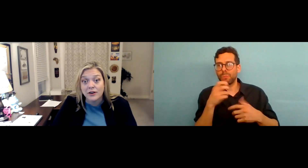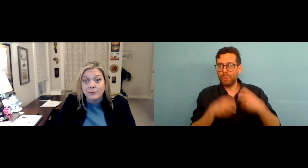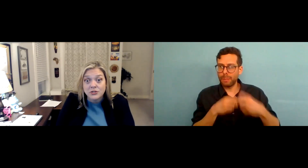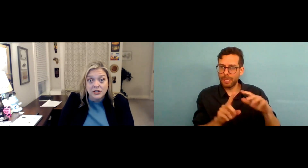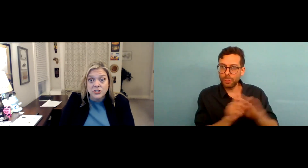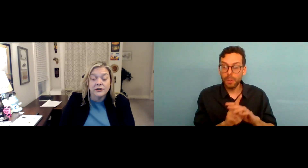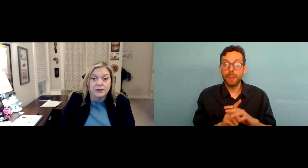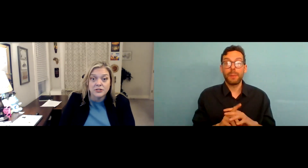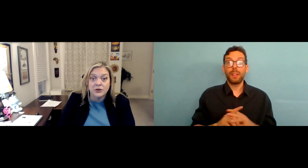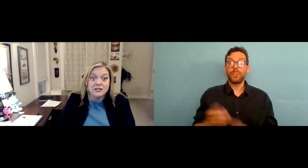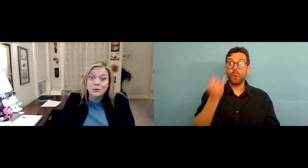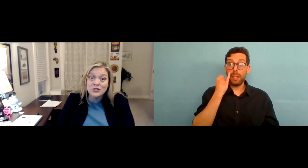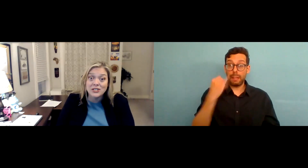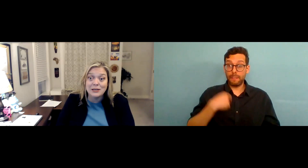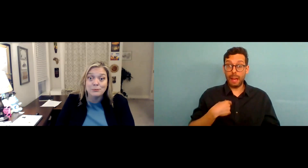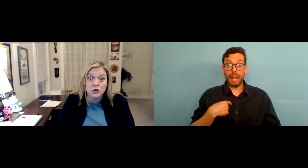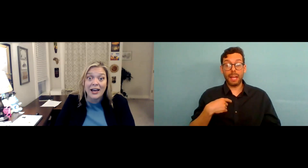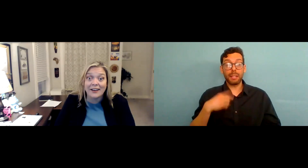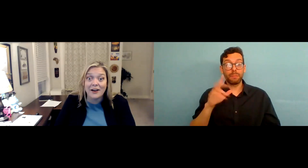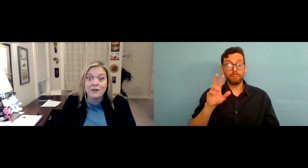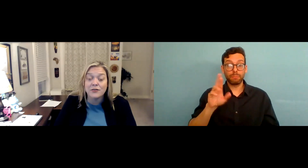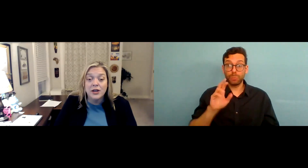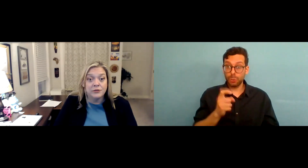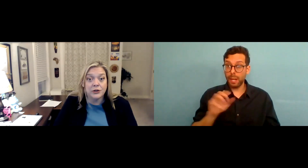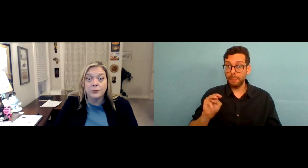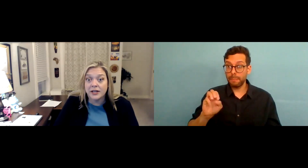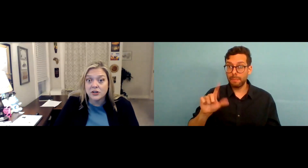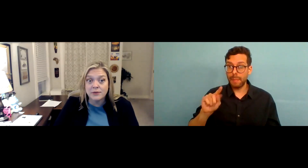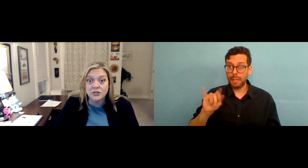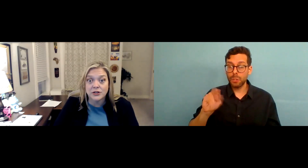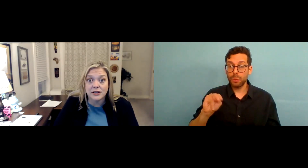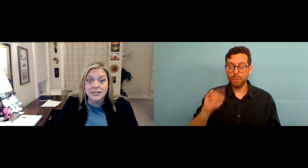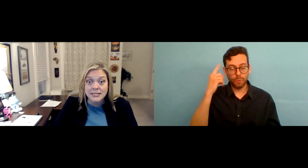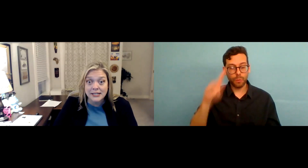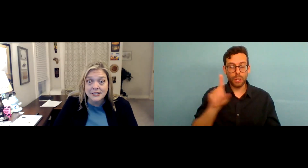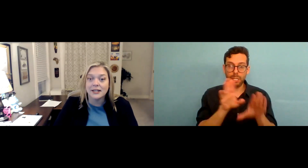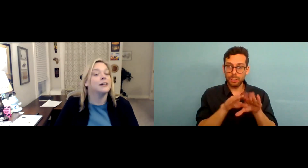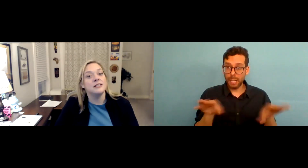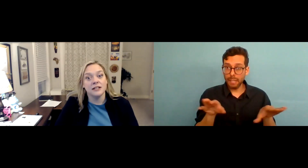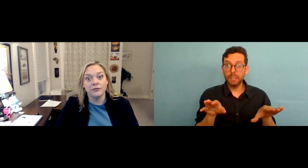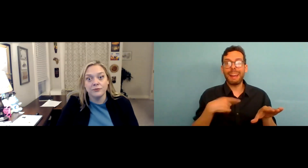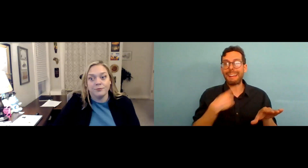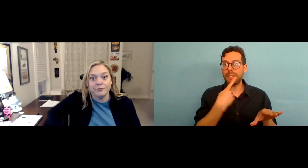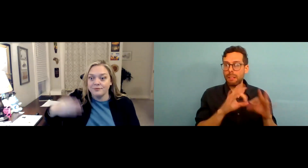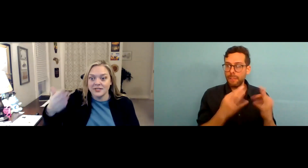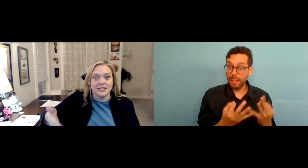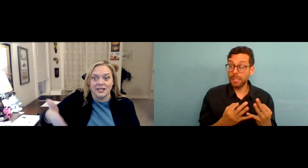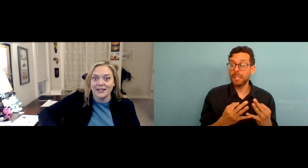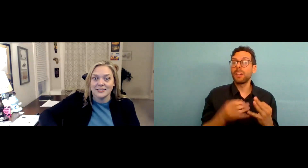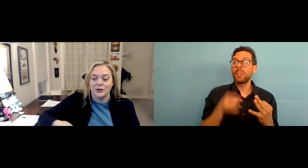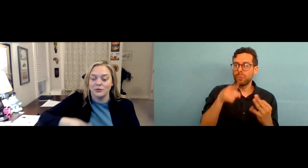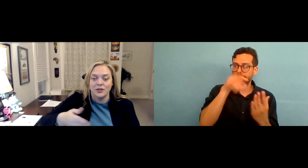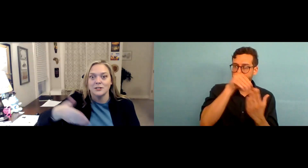whenever I'm starting a child on melatonin is I want you to keep track of, I started melatonin on this night, and